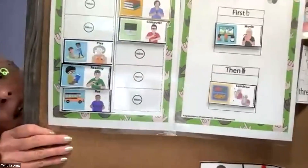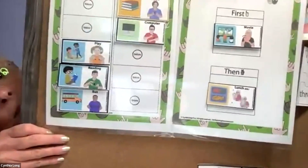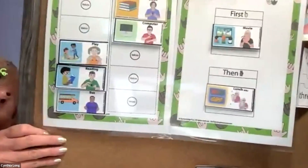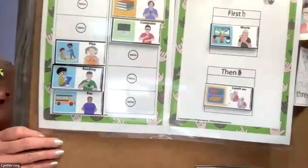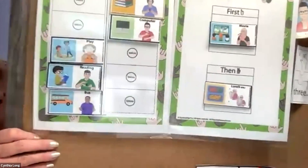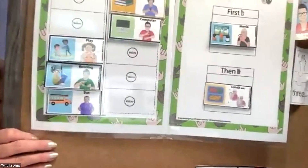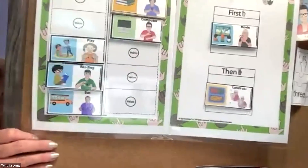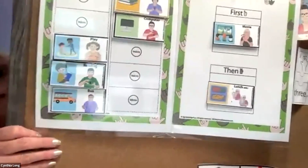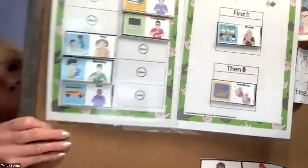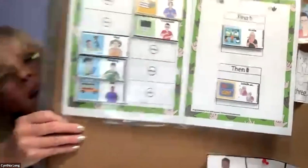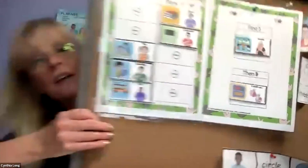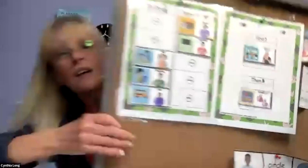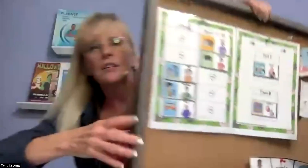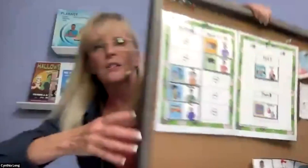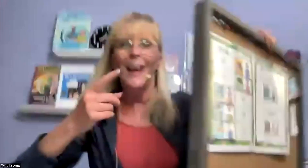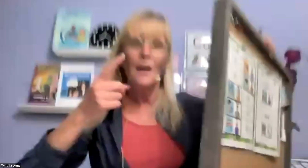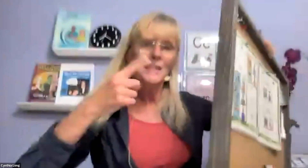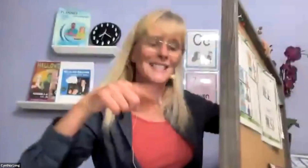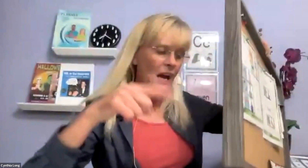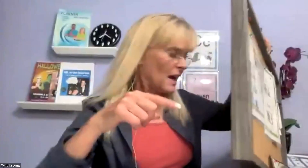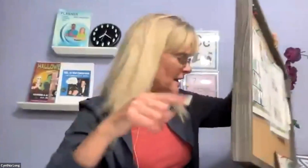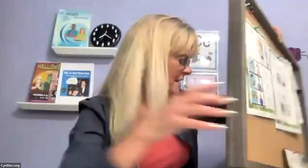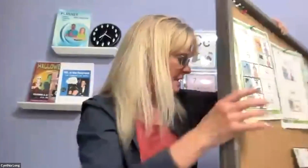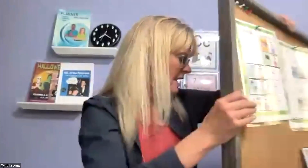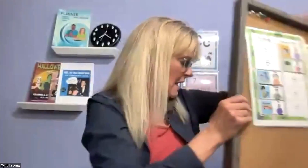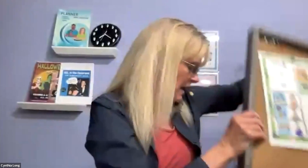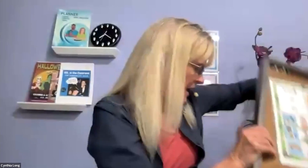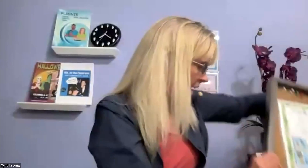them. So they have the signs